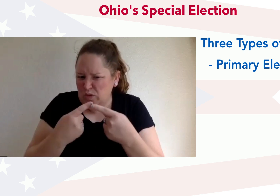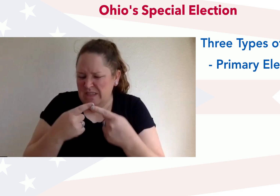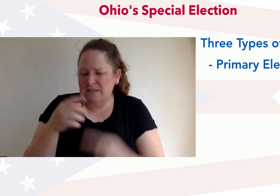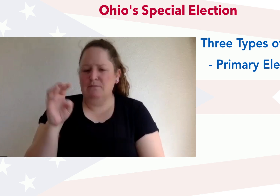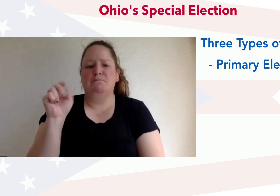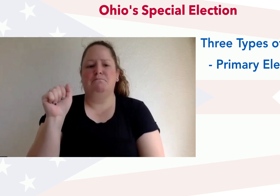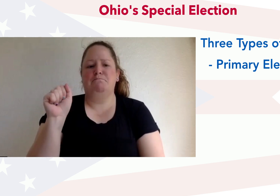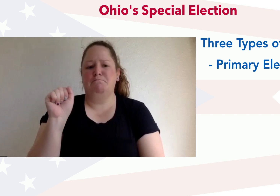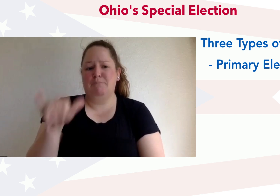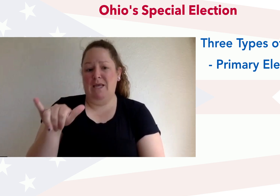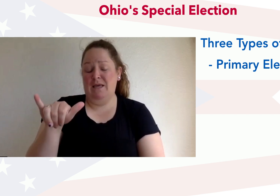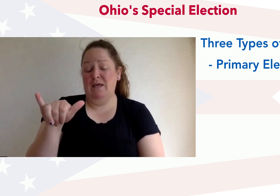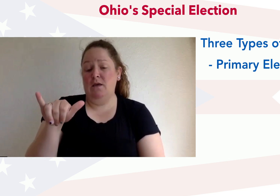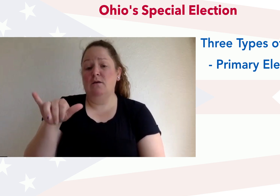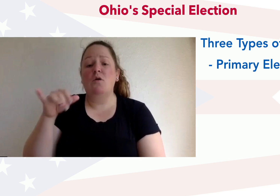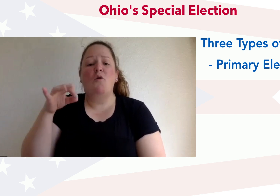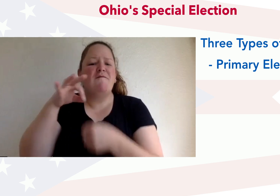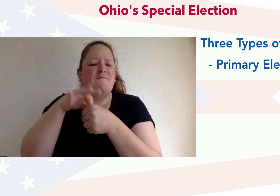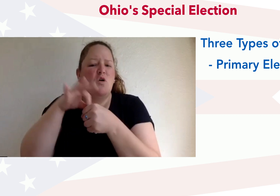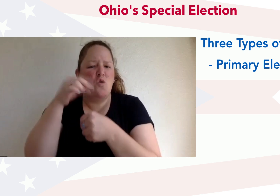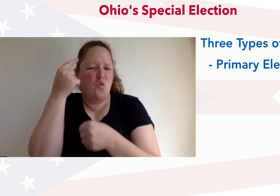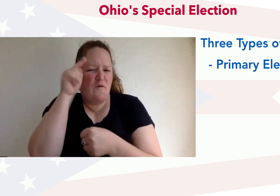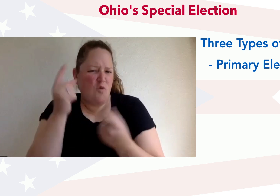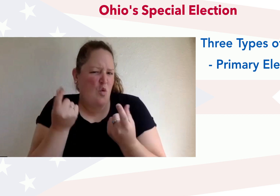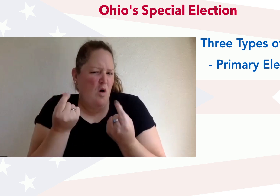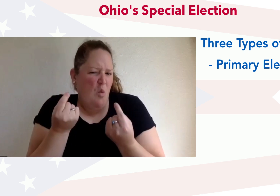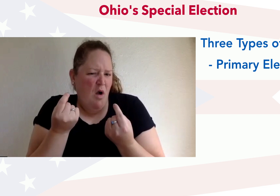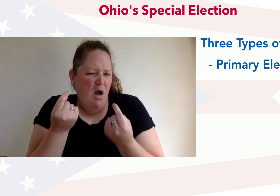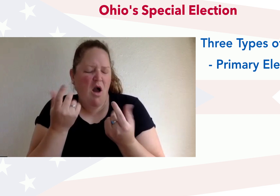and that happens in May.